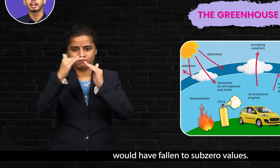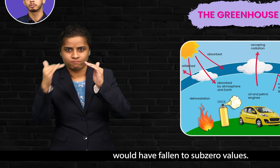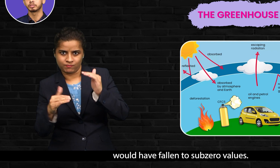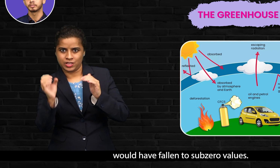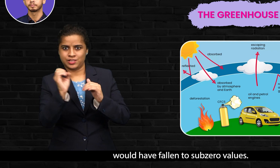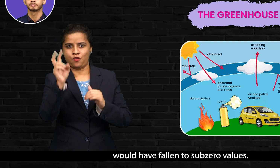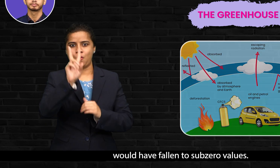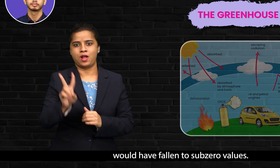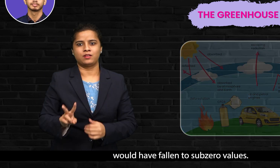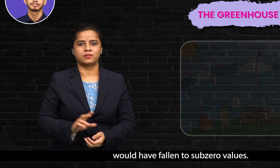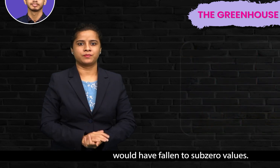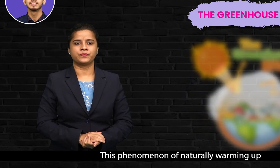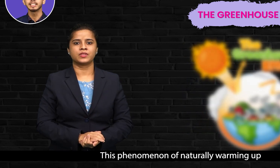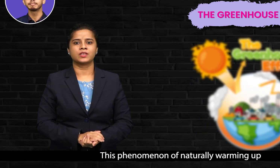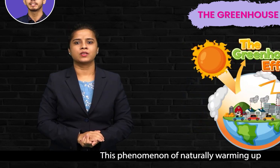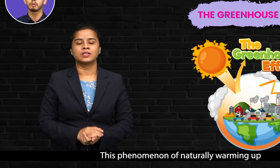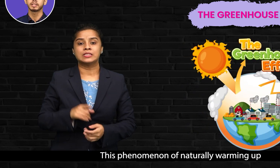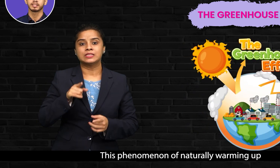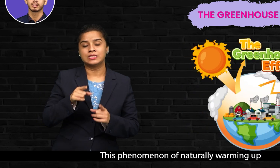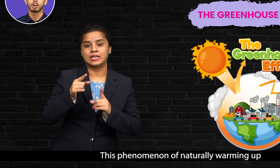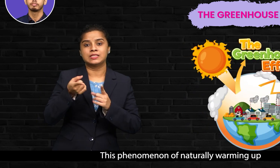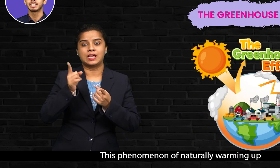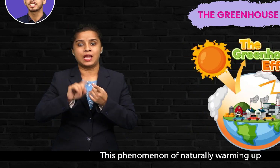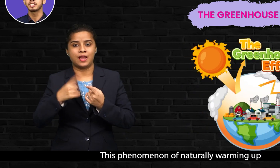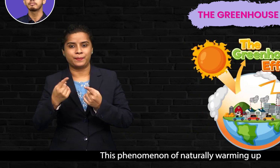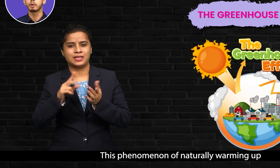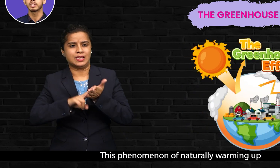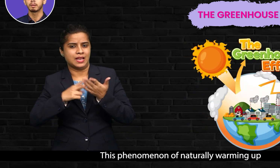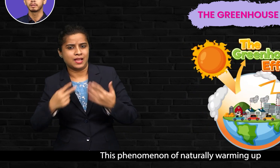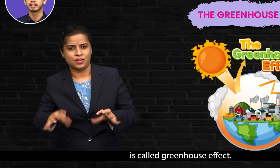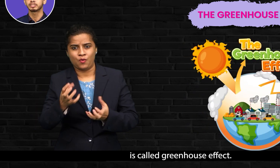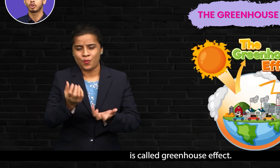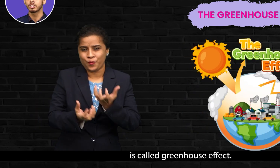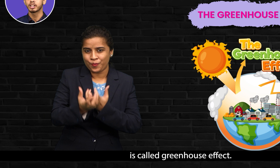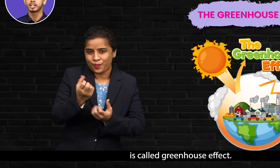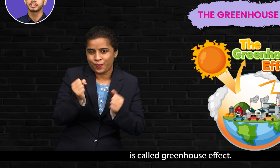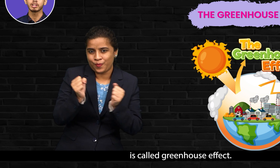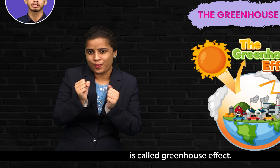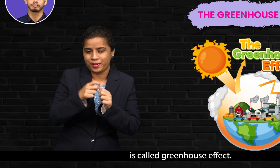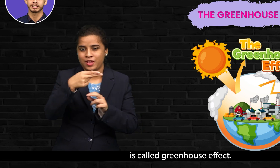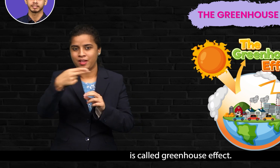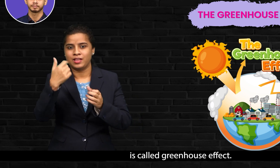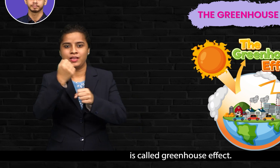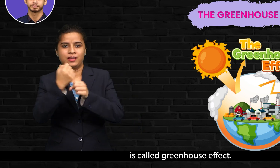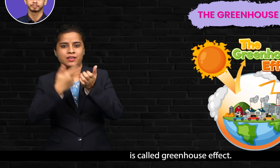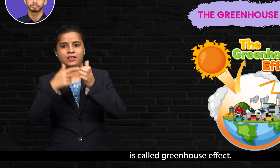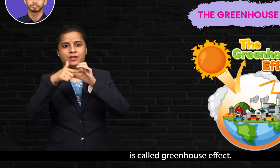sub-zero values. This phenomenon of naturally warming up is called greenhouse